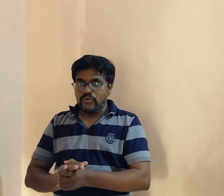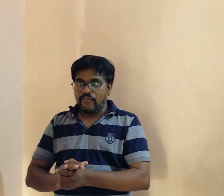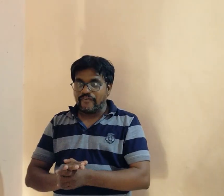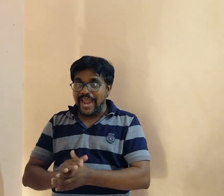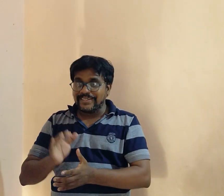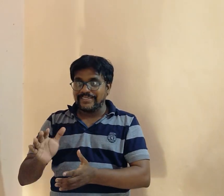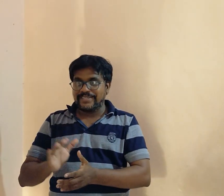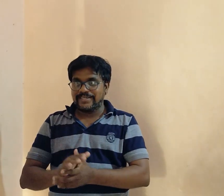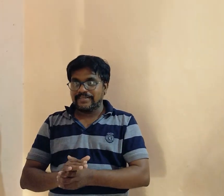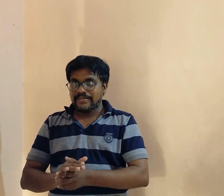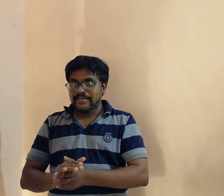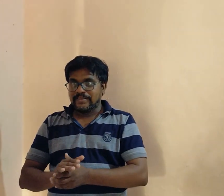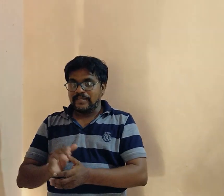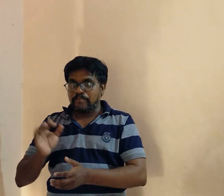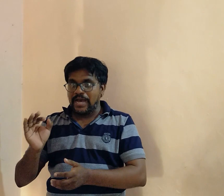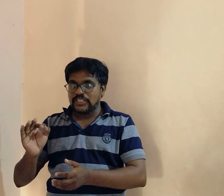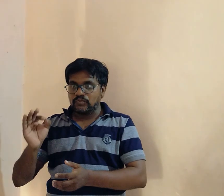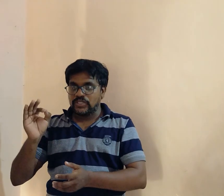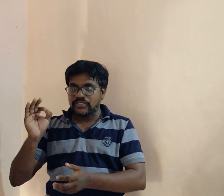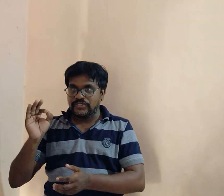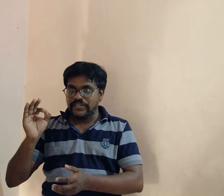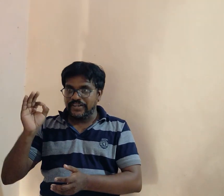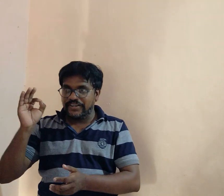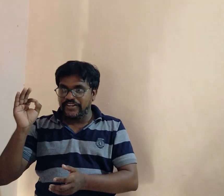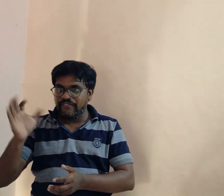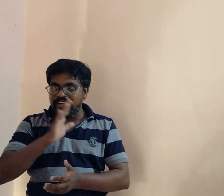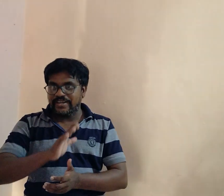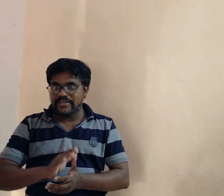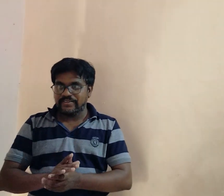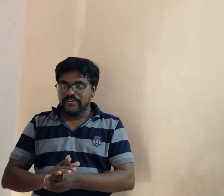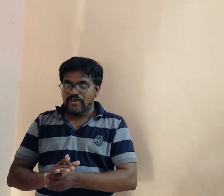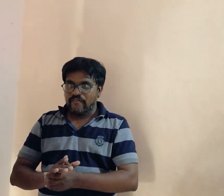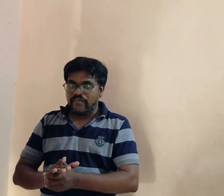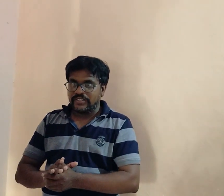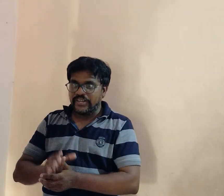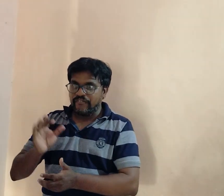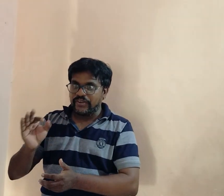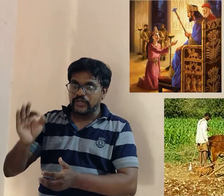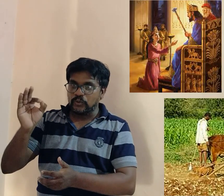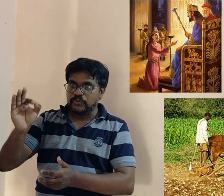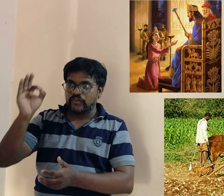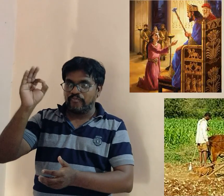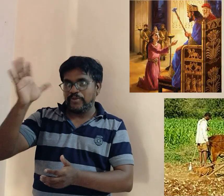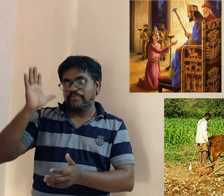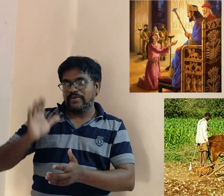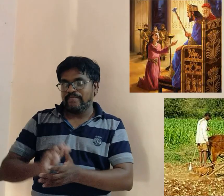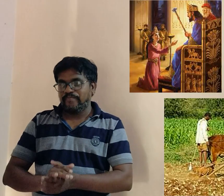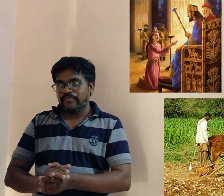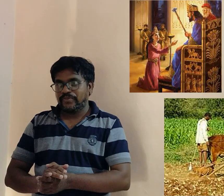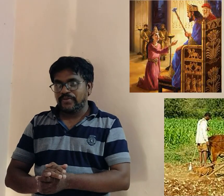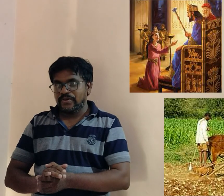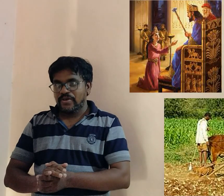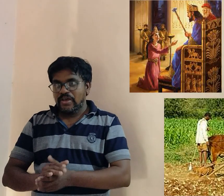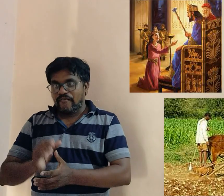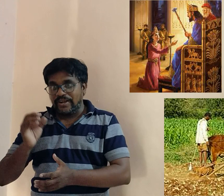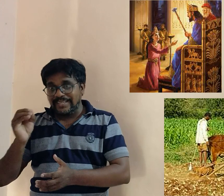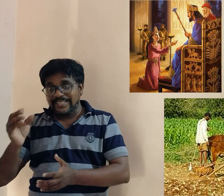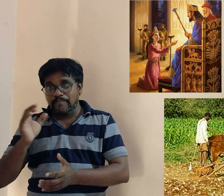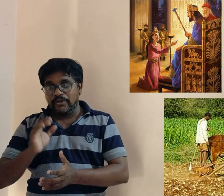the fact that the past was different for the different groups of people. For example, if